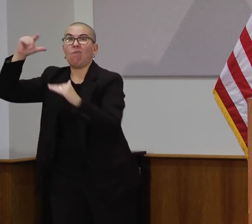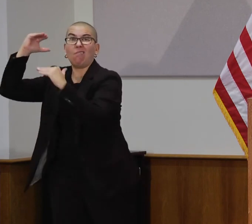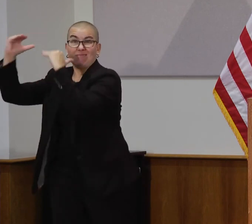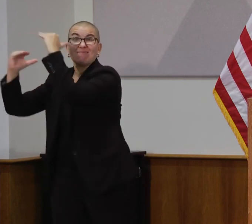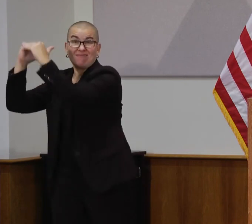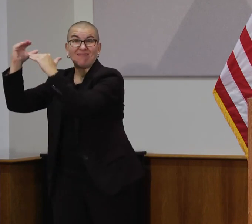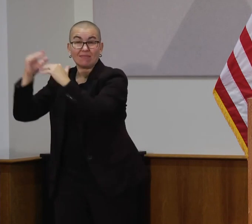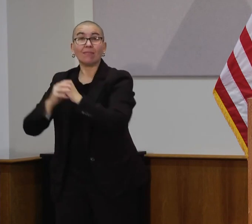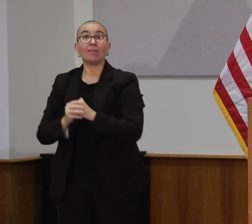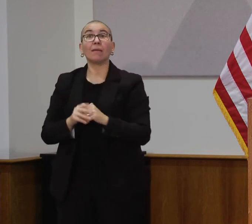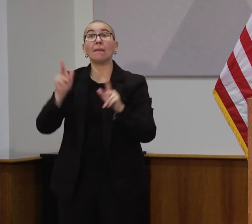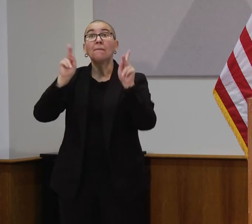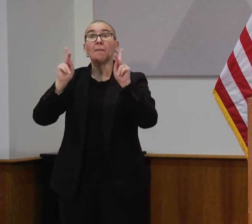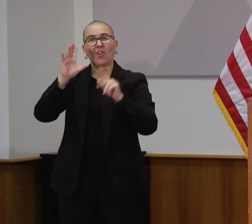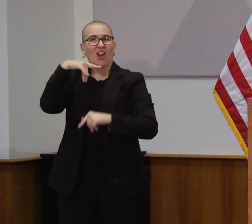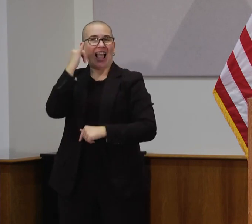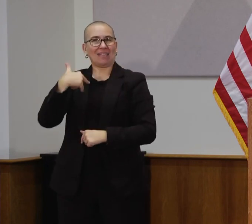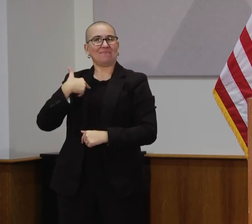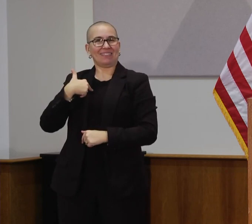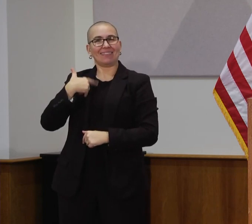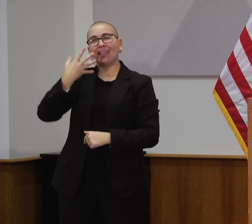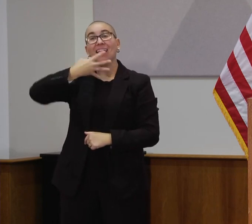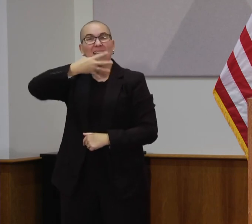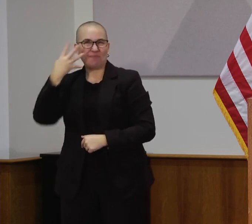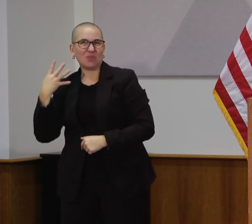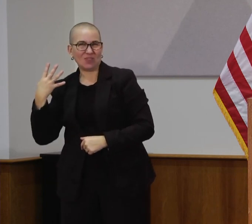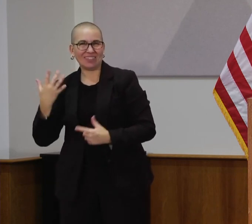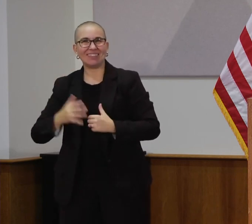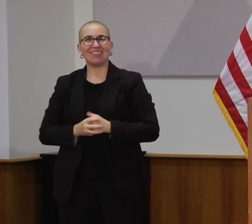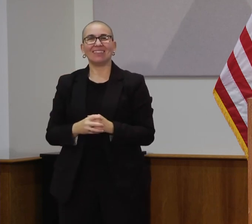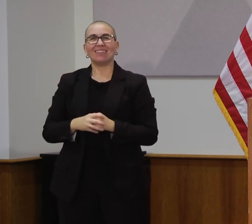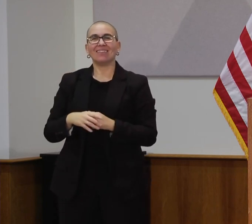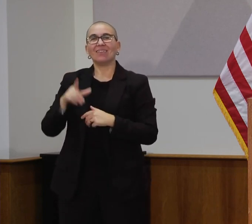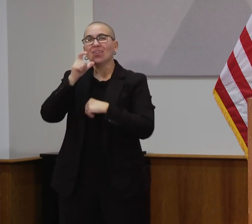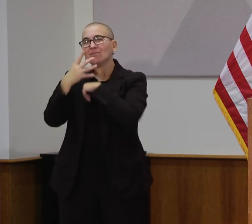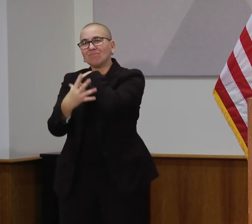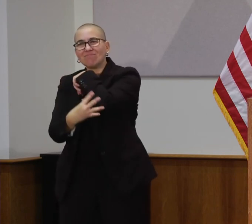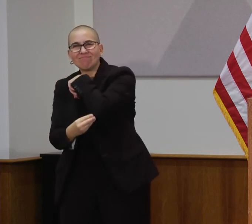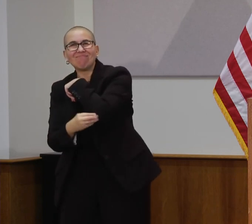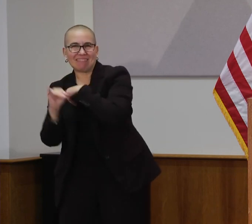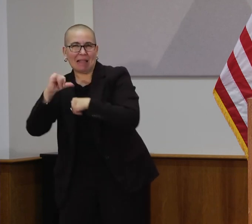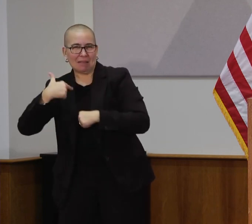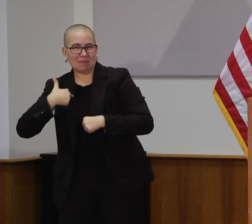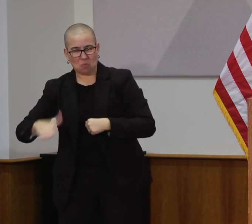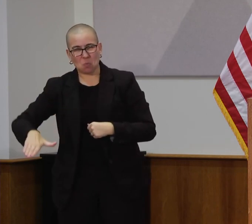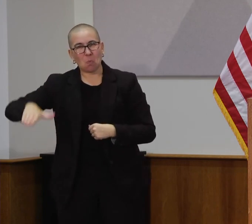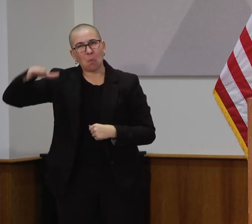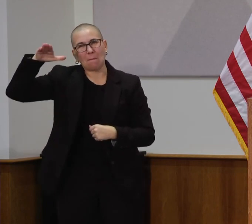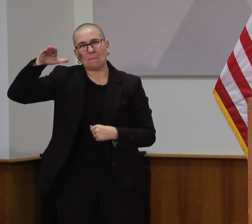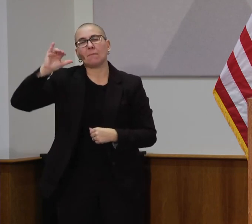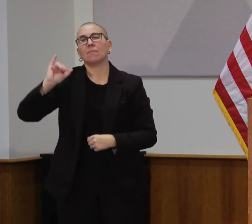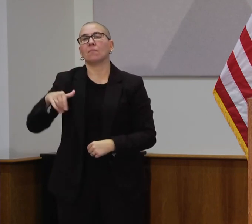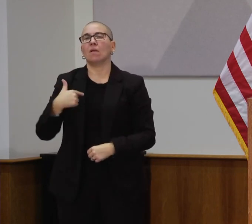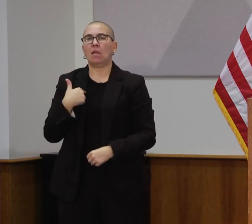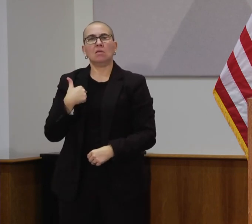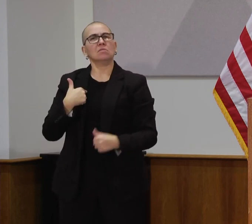are immigrants, and people who have poor backgrounds like I did. Mostly, I considered myself a citizen